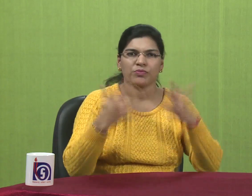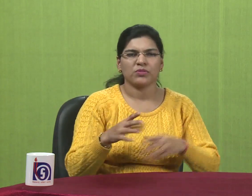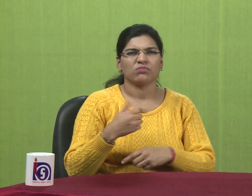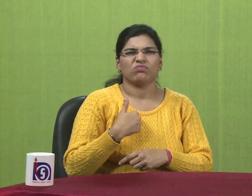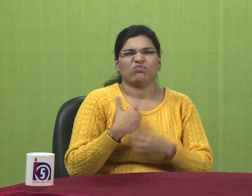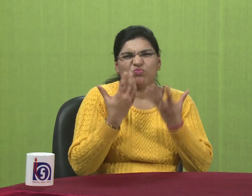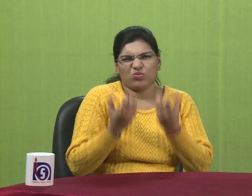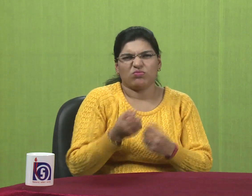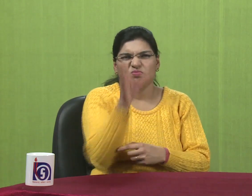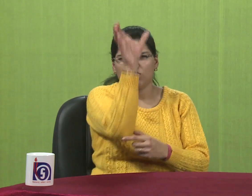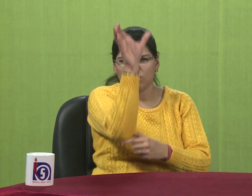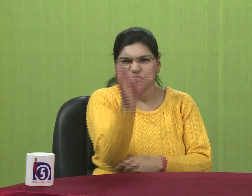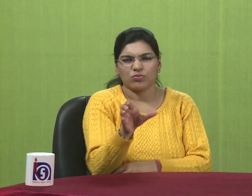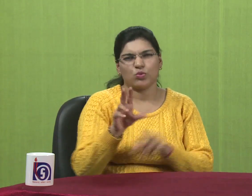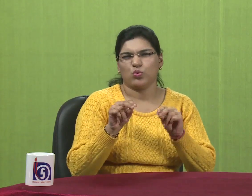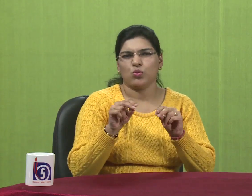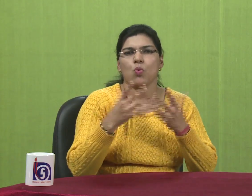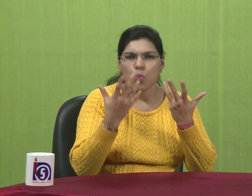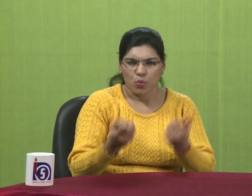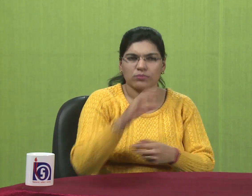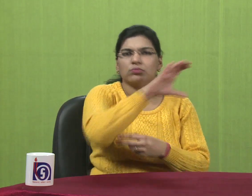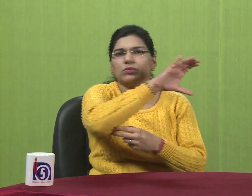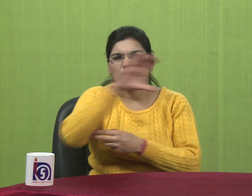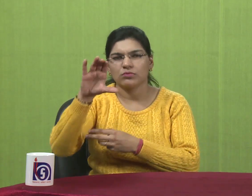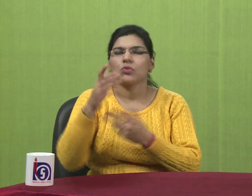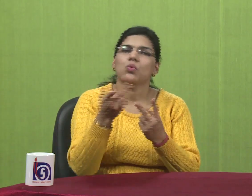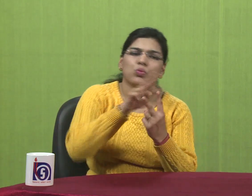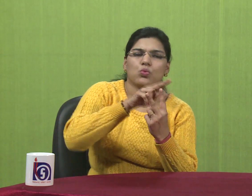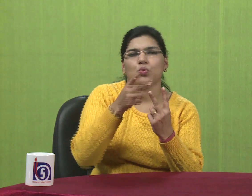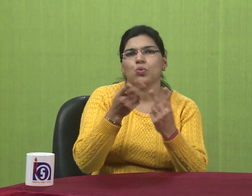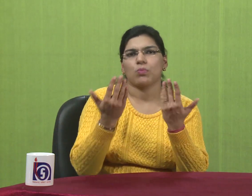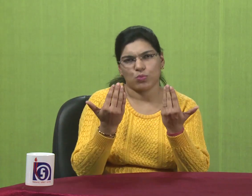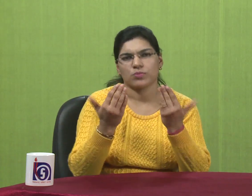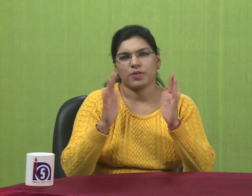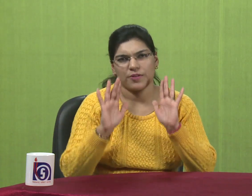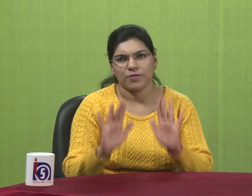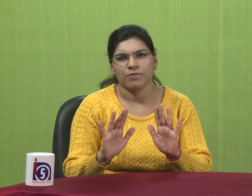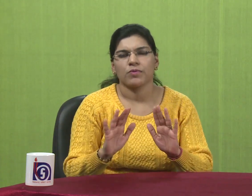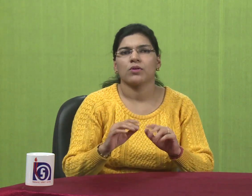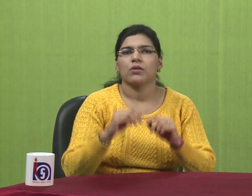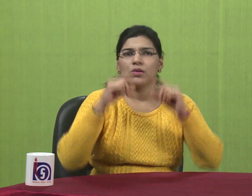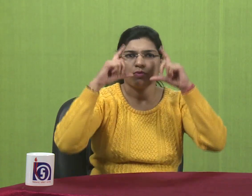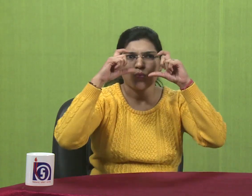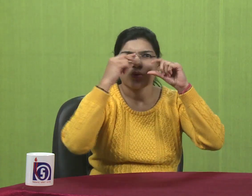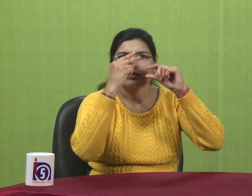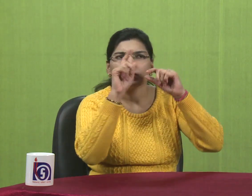Portrait and landscape. So if you don't want your page to be portrait, you can change it